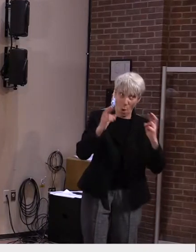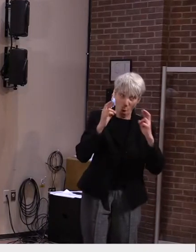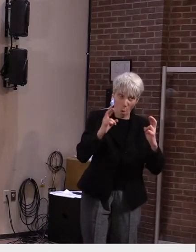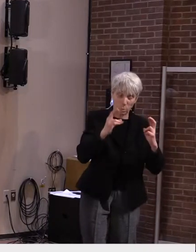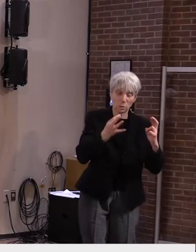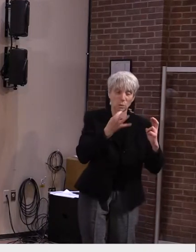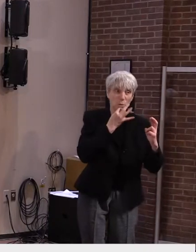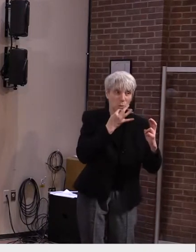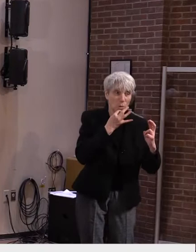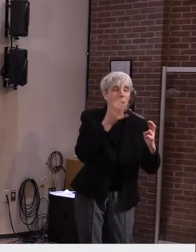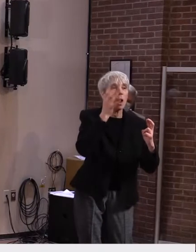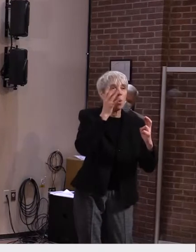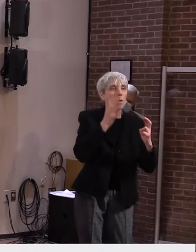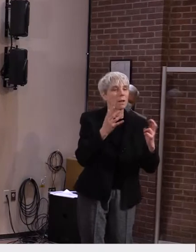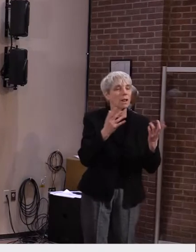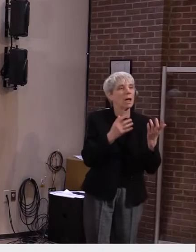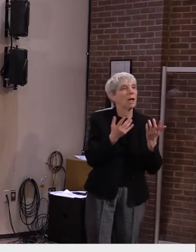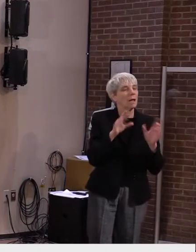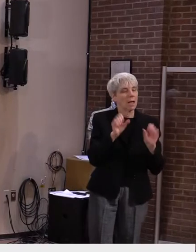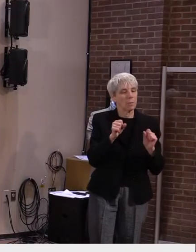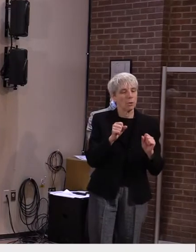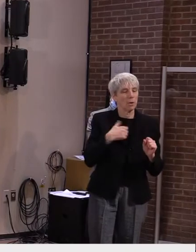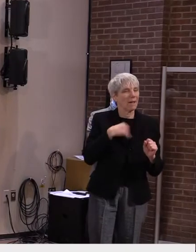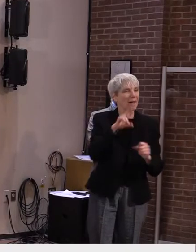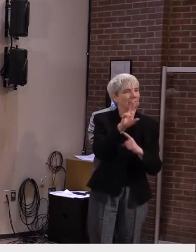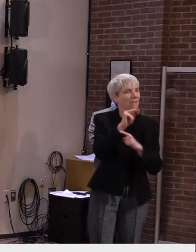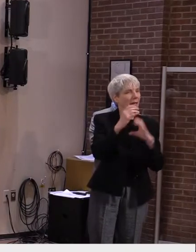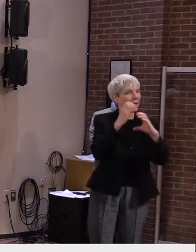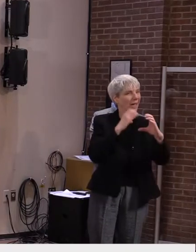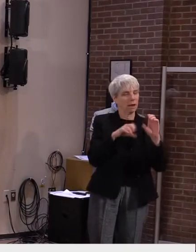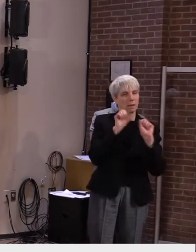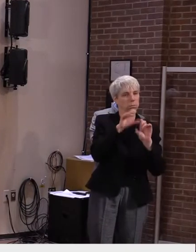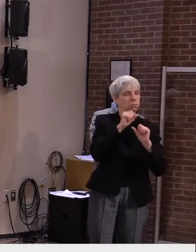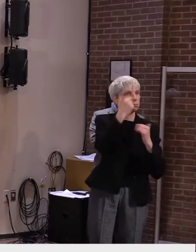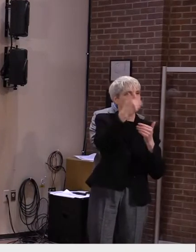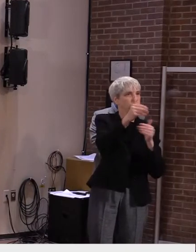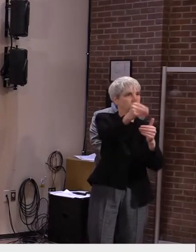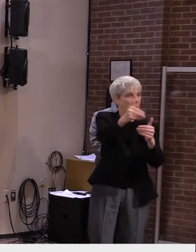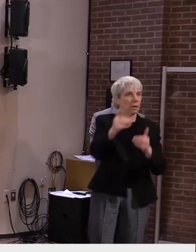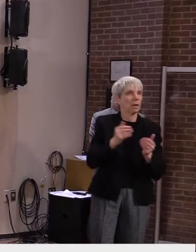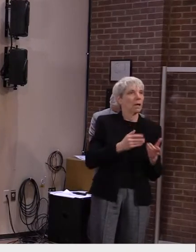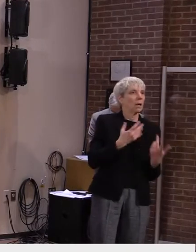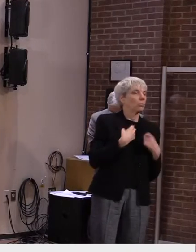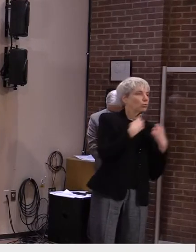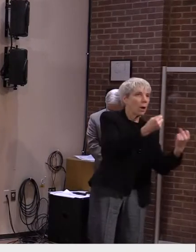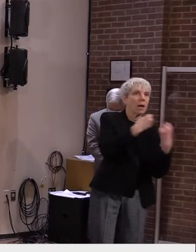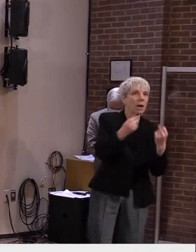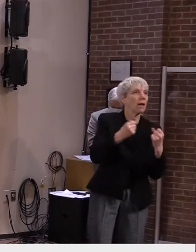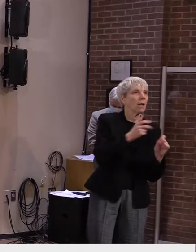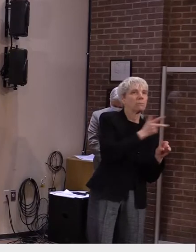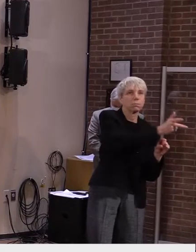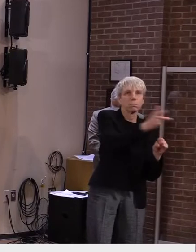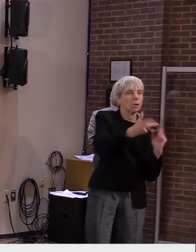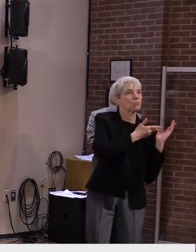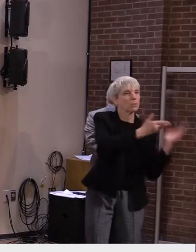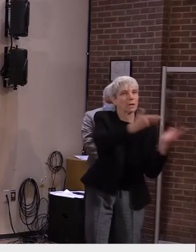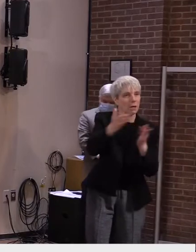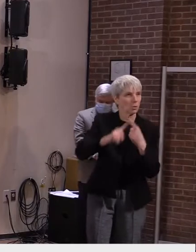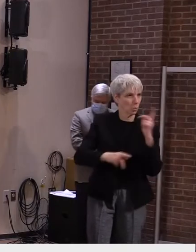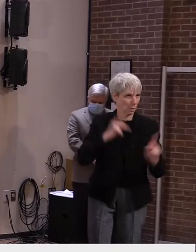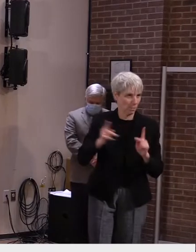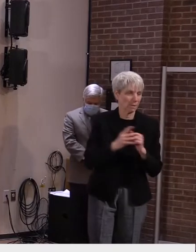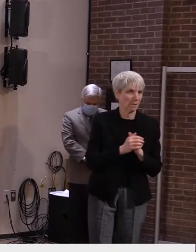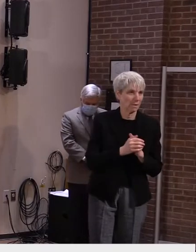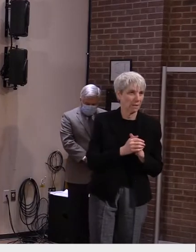future, organizing mobile units as well. These are all essential components of our strategy because even as we learn more about